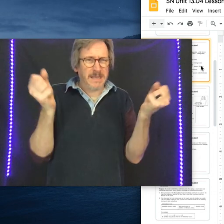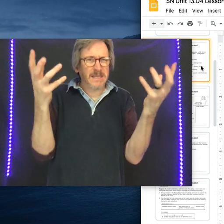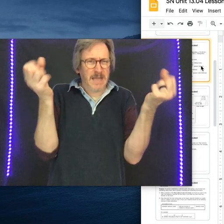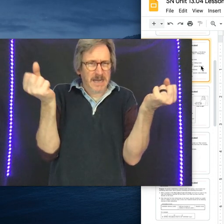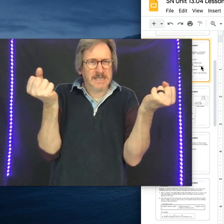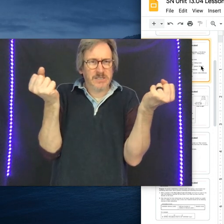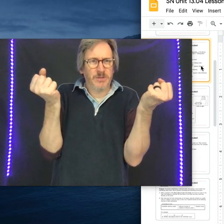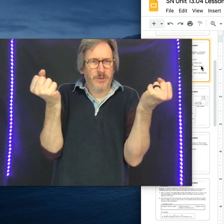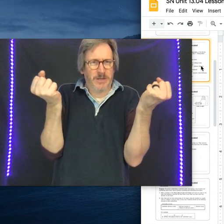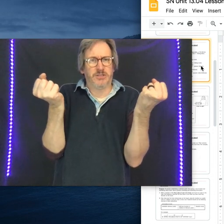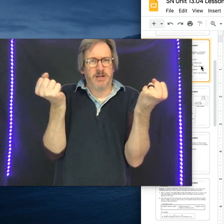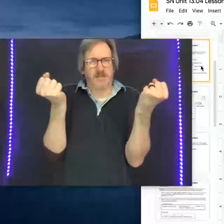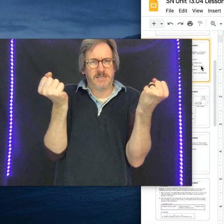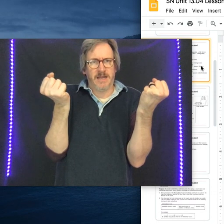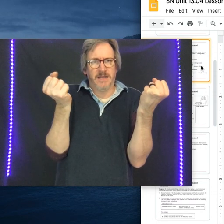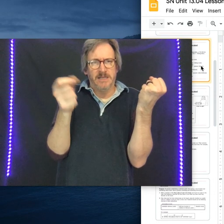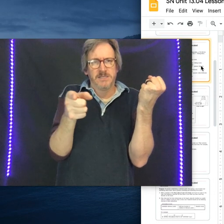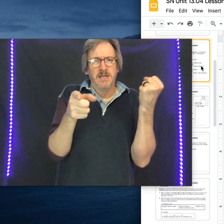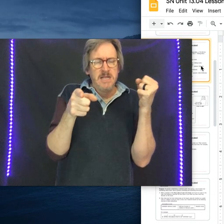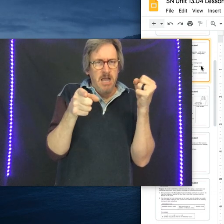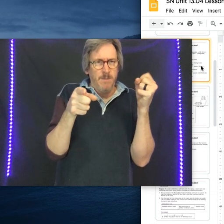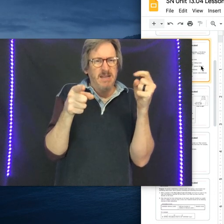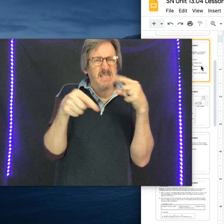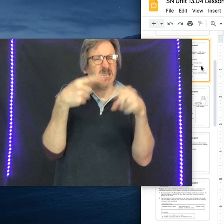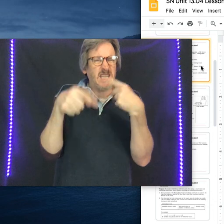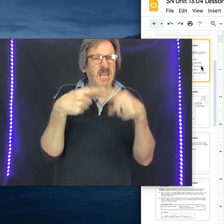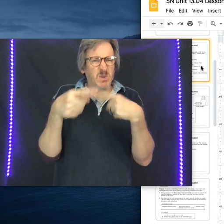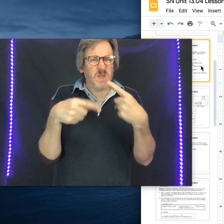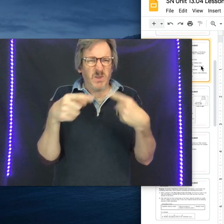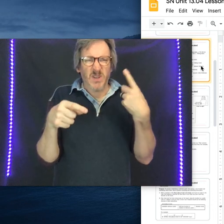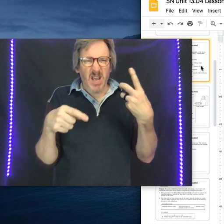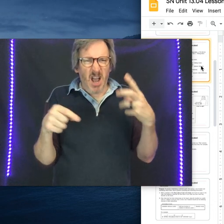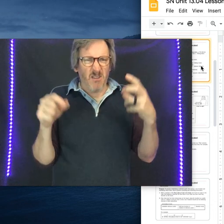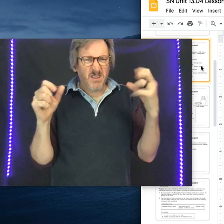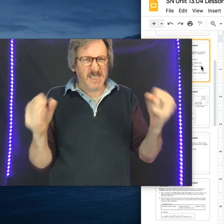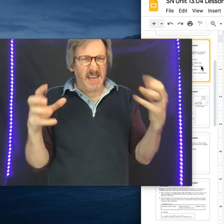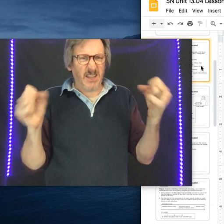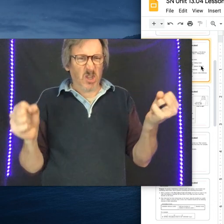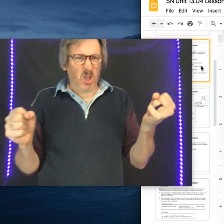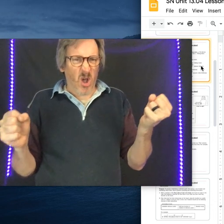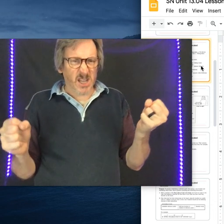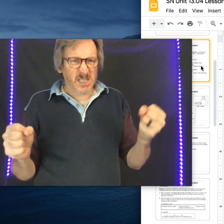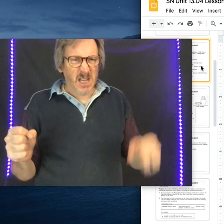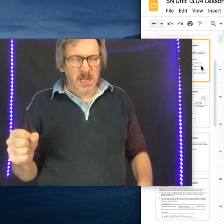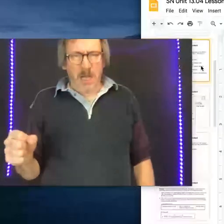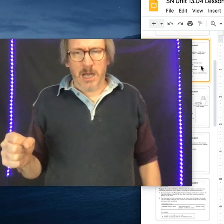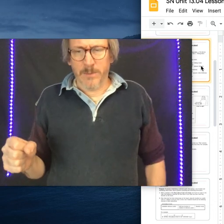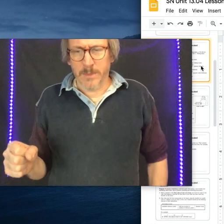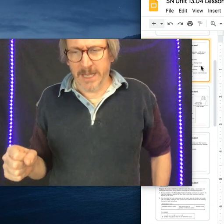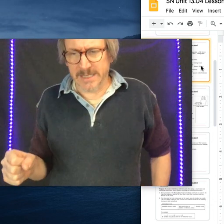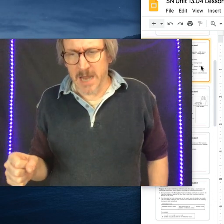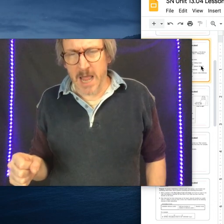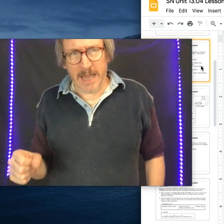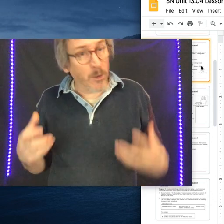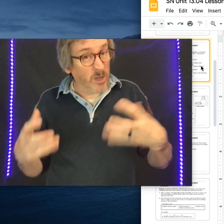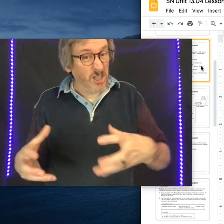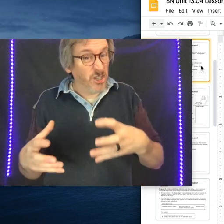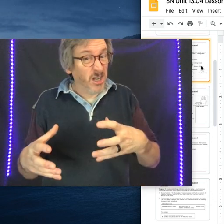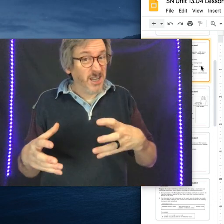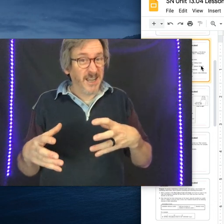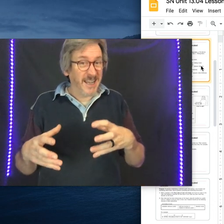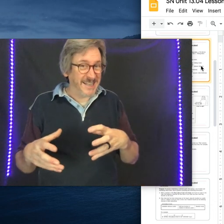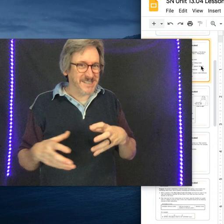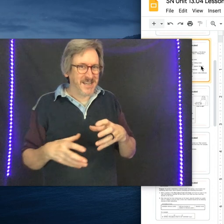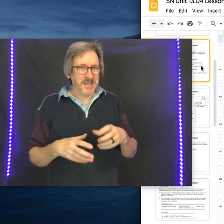It makes a lot of sense when you actually try to assign these. It takes a little getting used to of signing the gloss. It's not